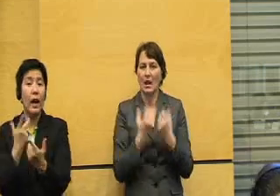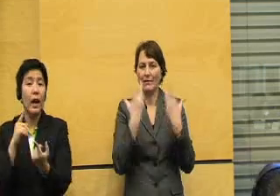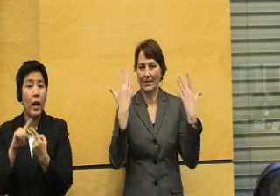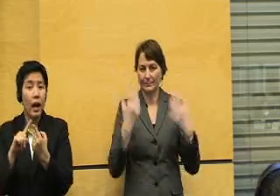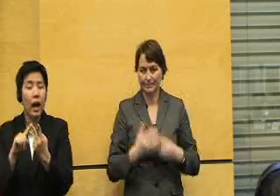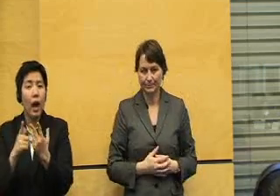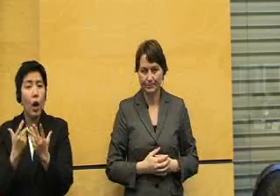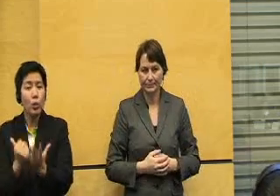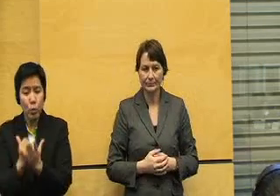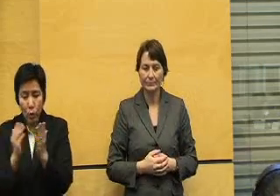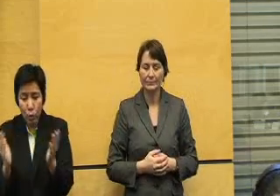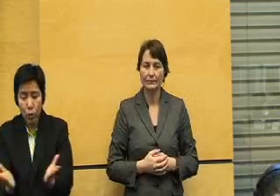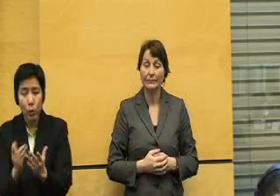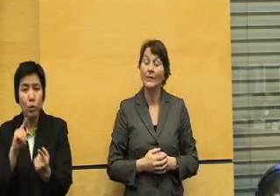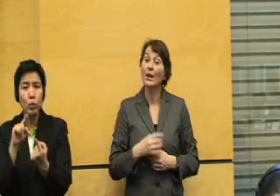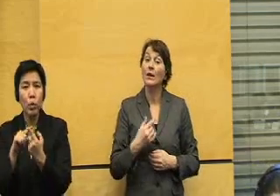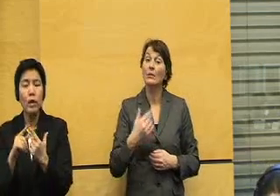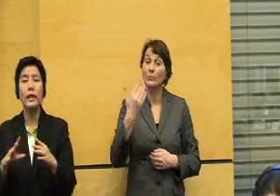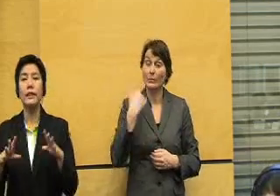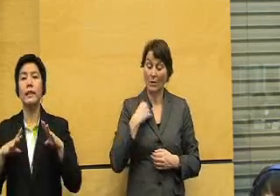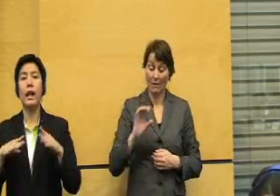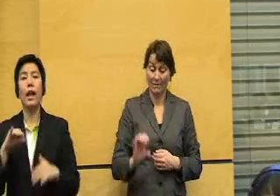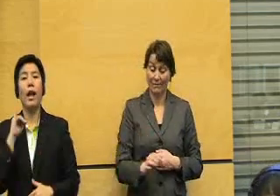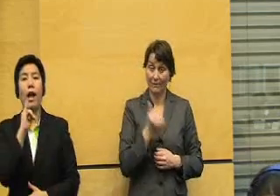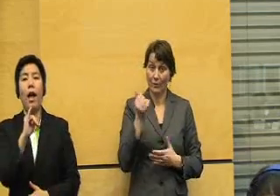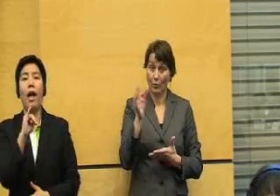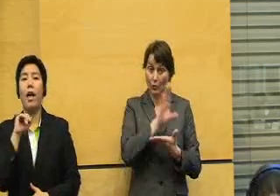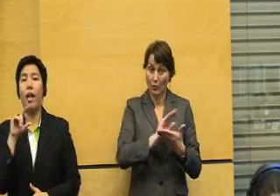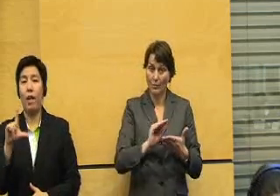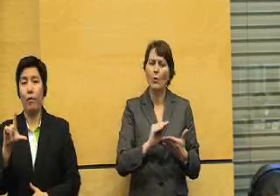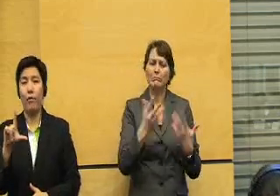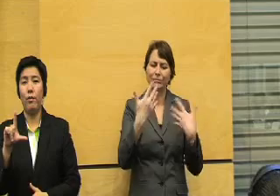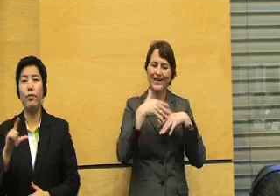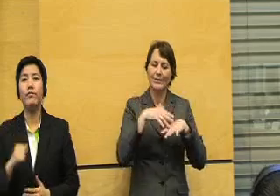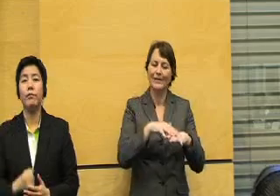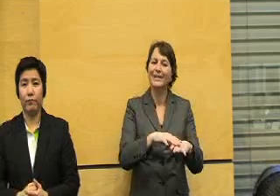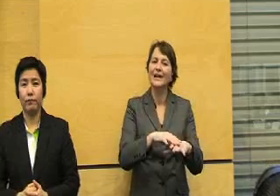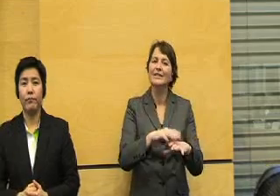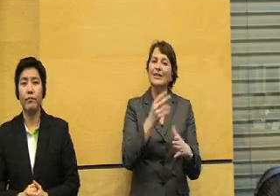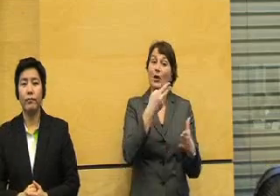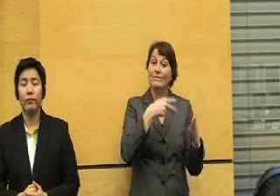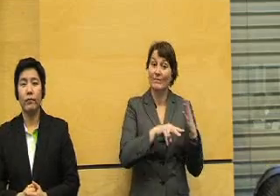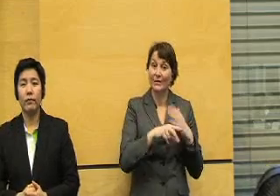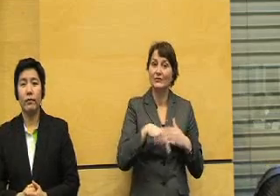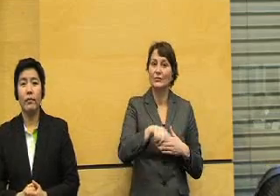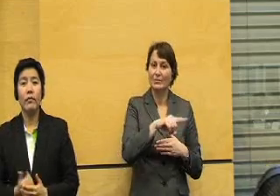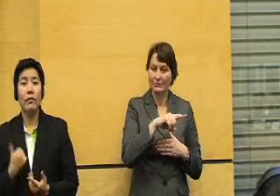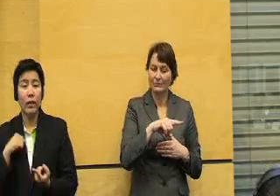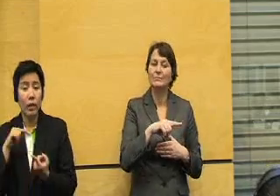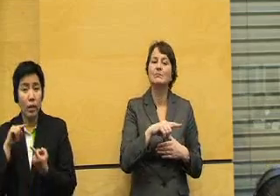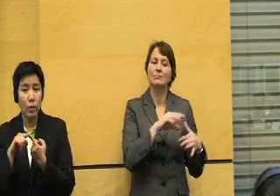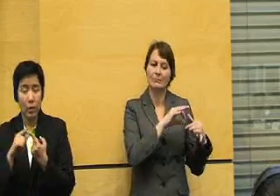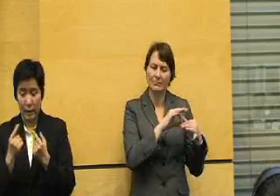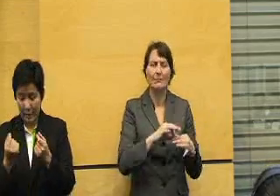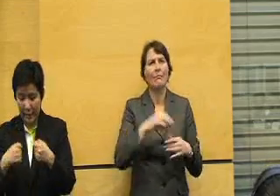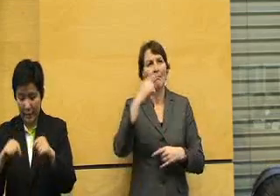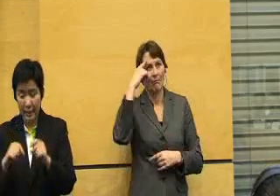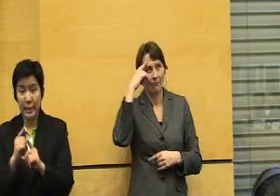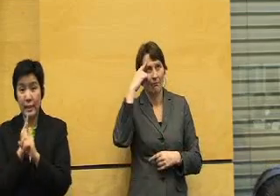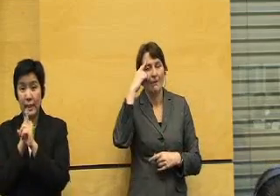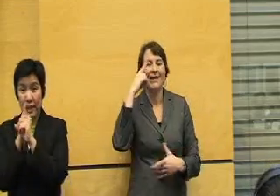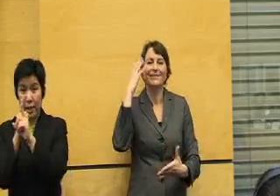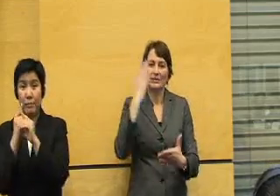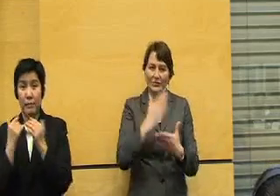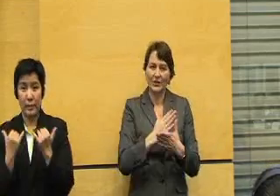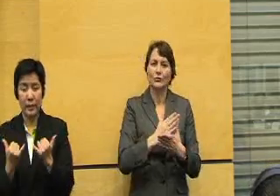Our initial report on the implementation of the CRPD was done with reference to the Constitution of the Kingdom